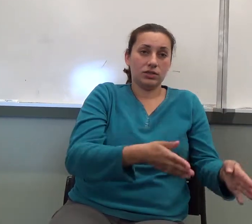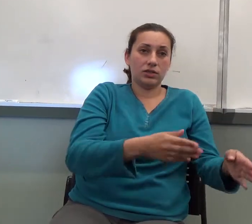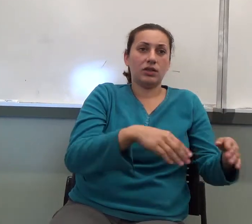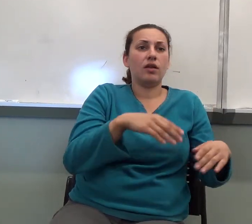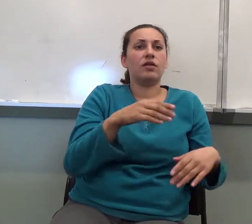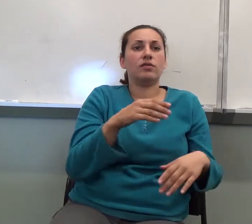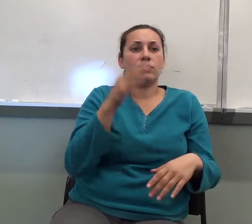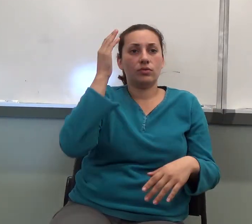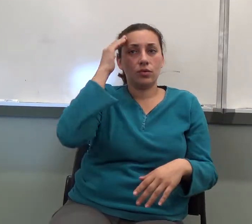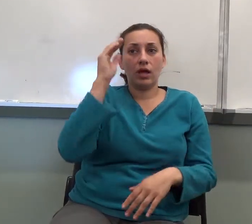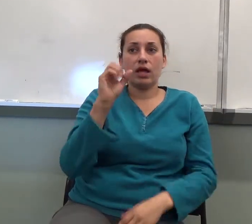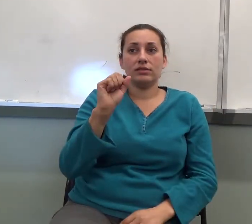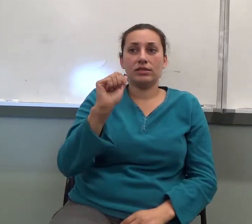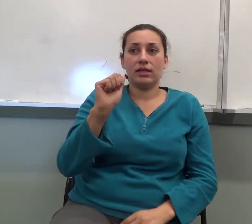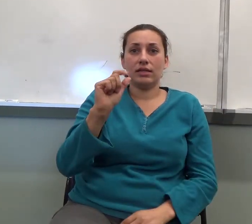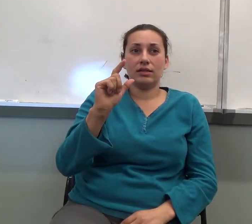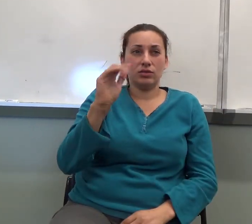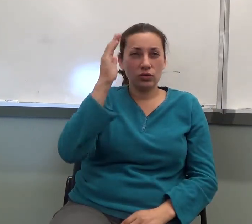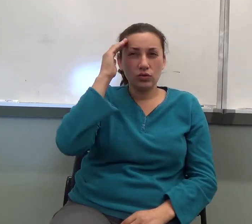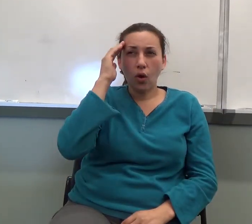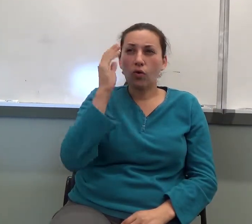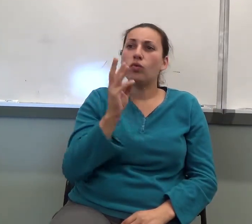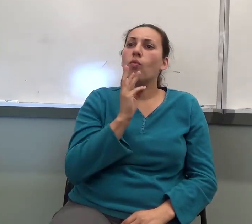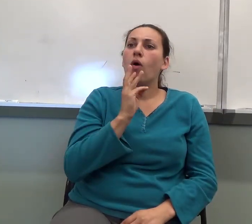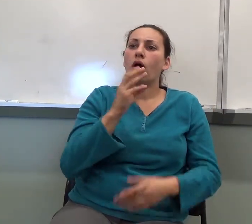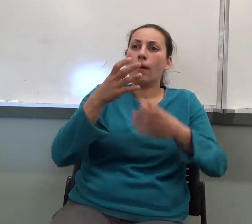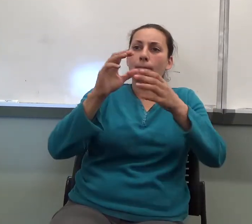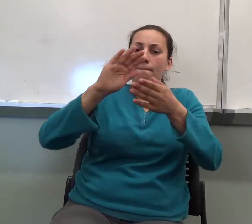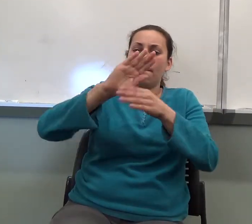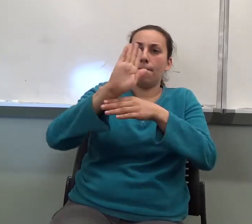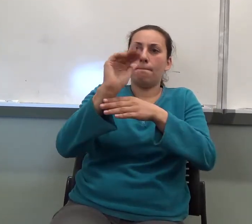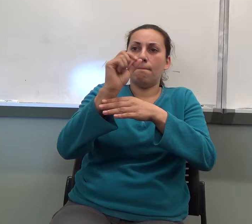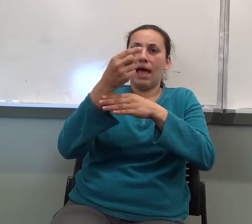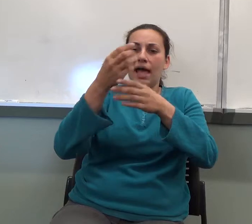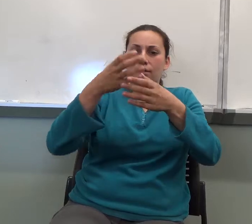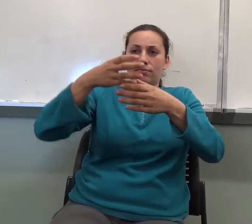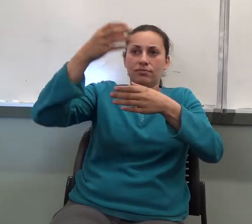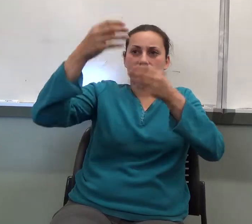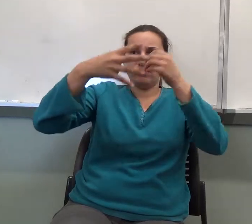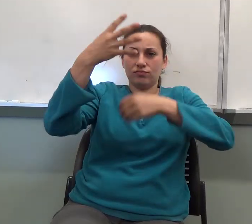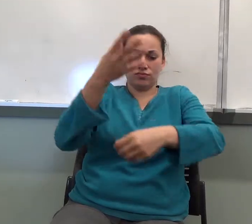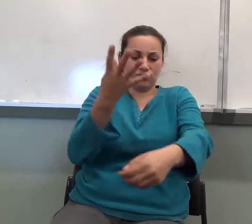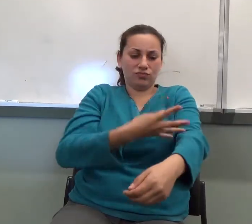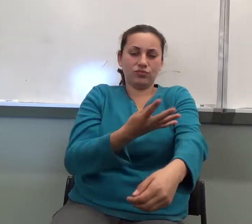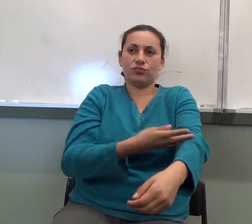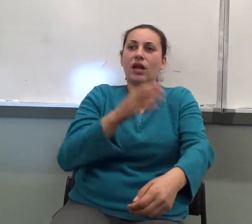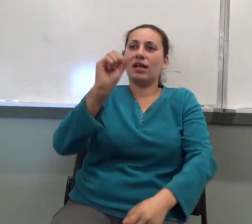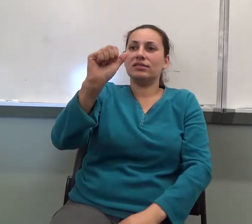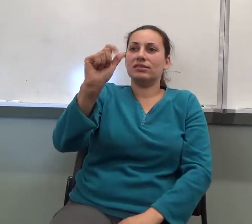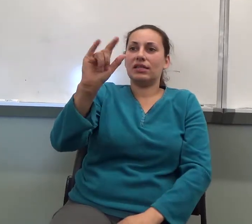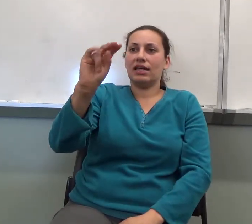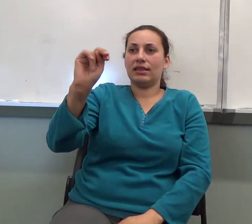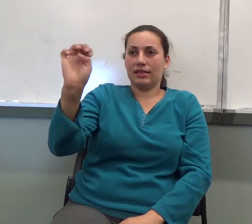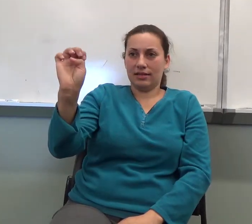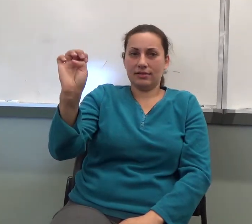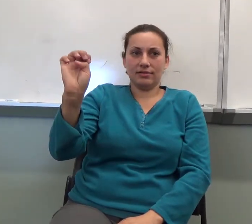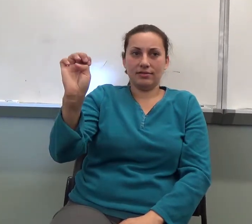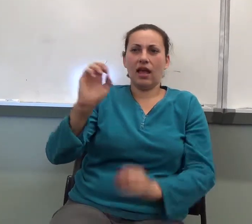solution? Salt water, yes, that's it. That's all it is. 45 cc's of saline. How many fluid ounces does